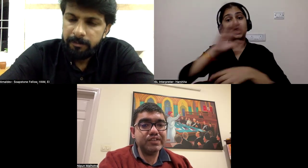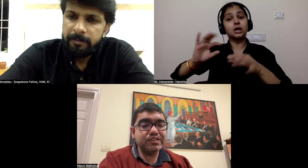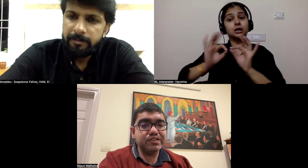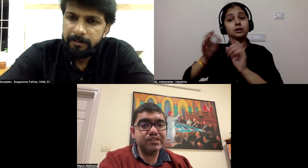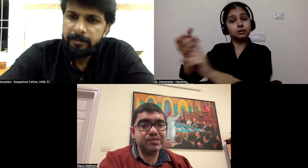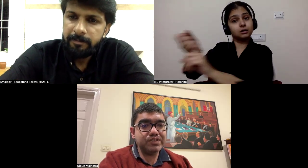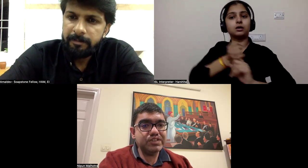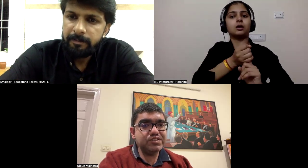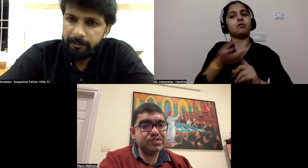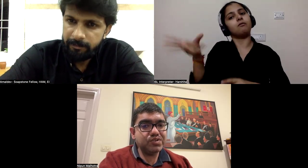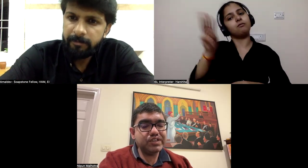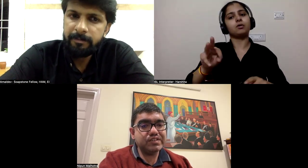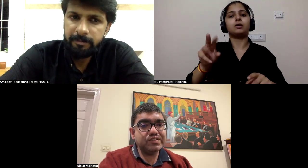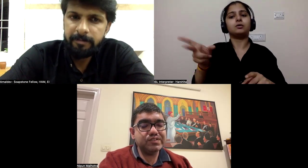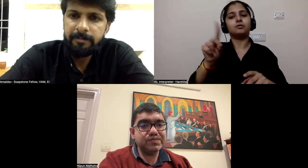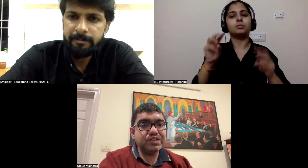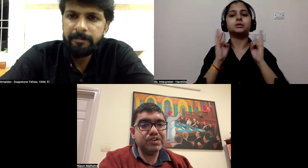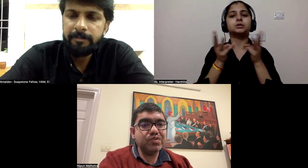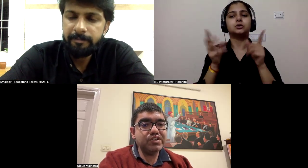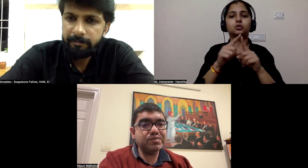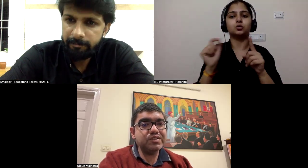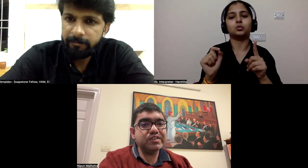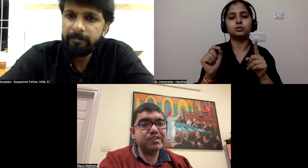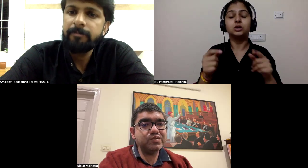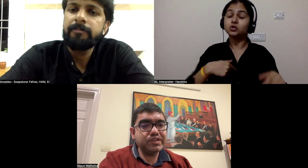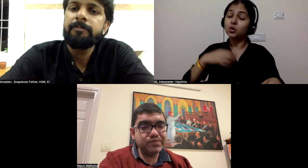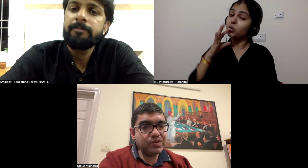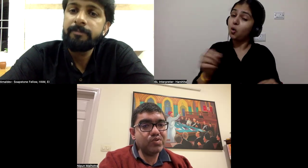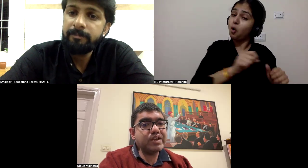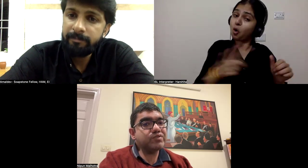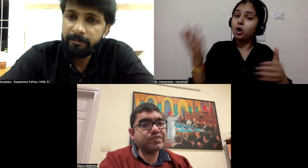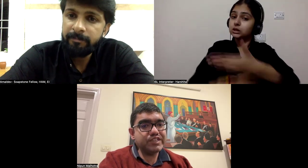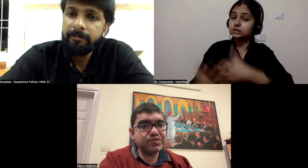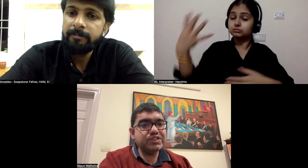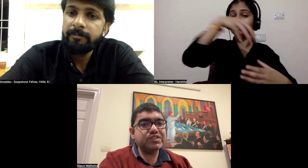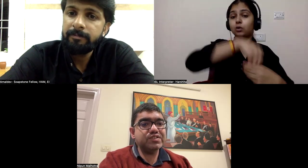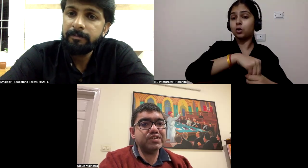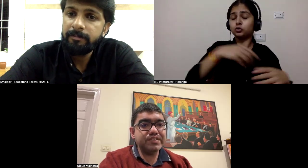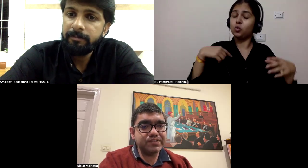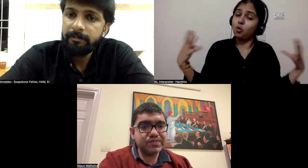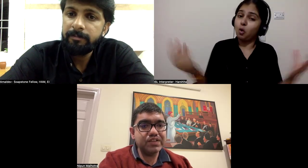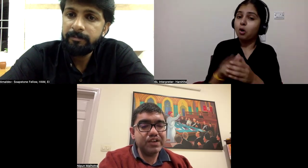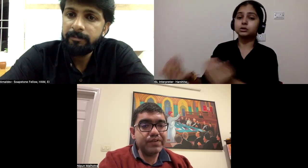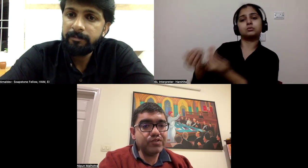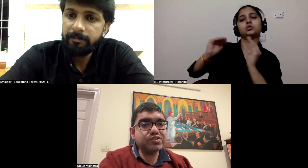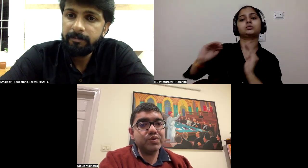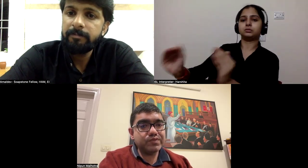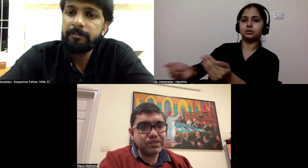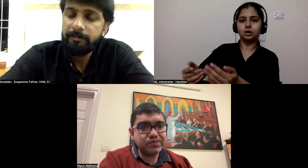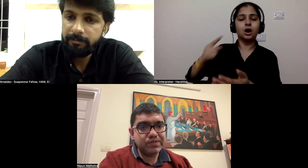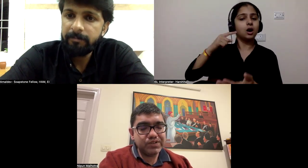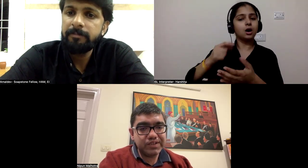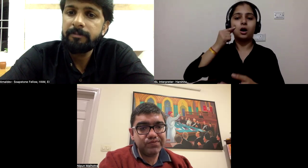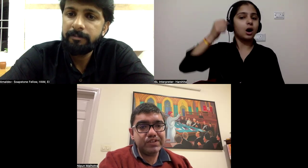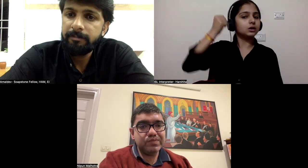I think to really ensure that all disabilities get included, we all have to fight for each other's rights. Of course, you have to